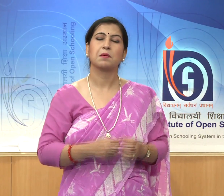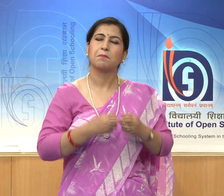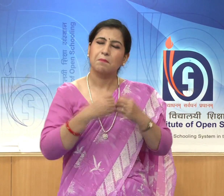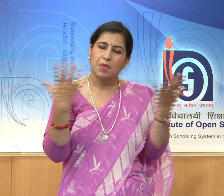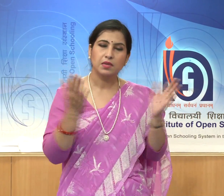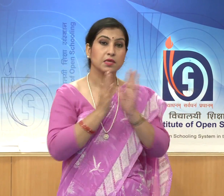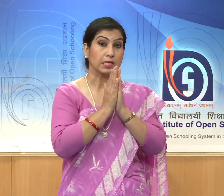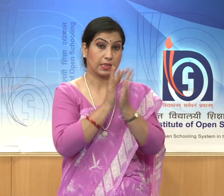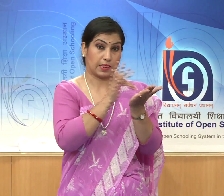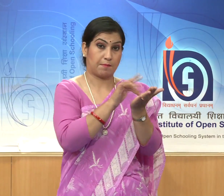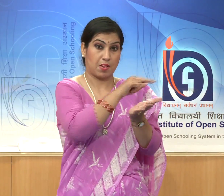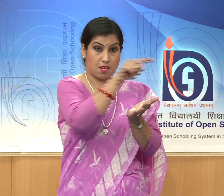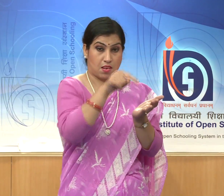Most of the temples